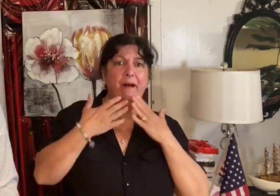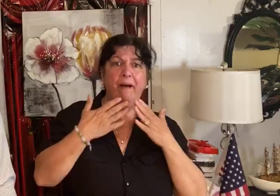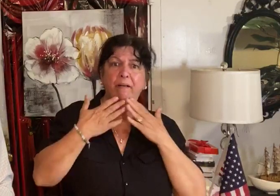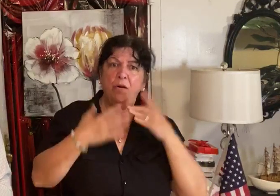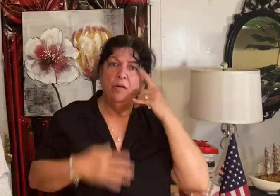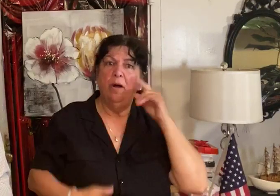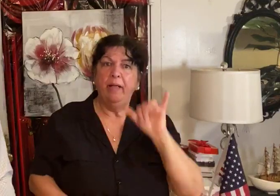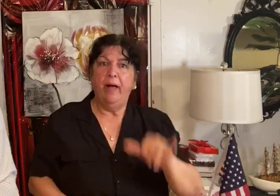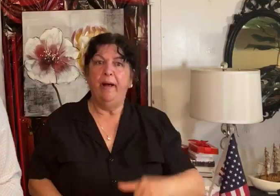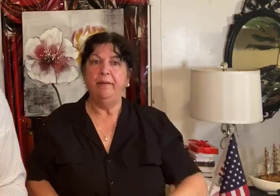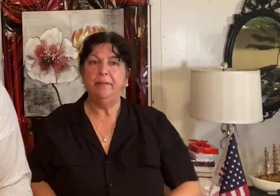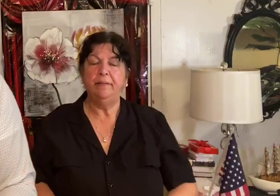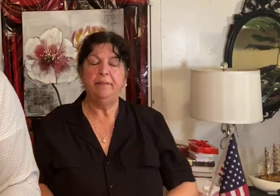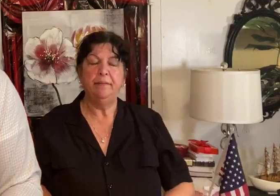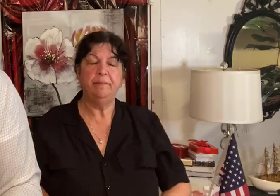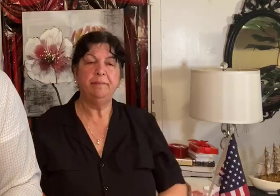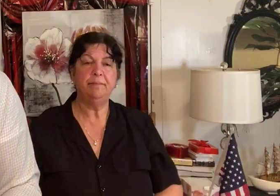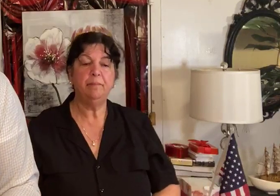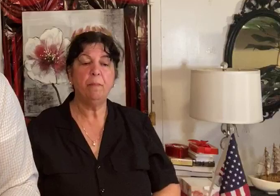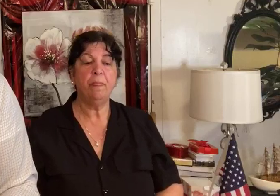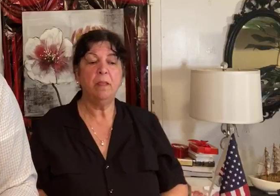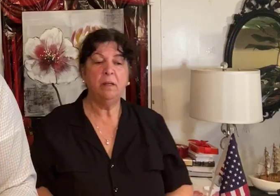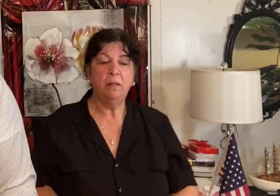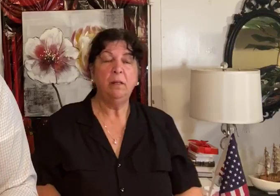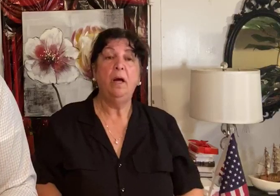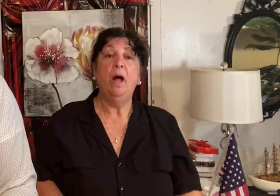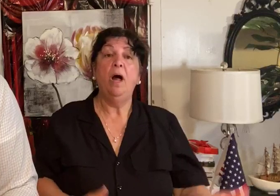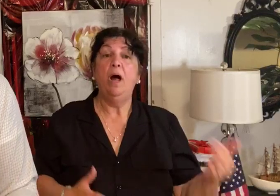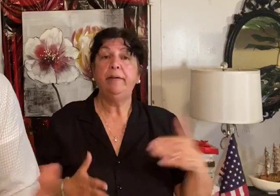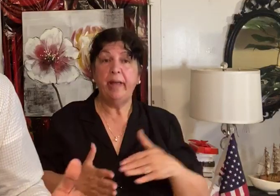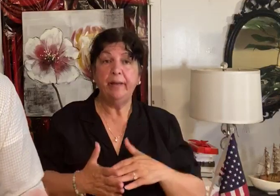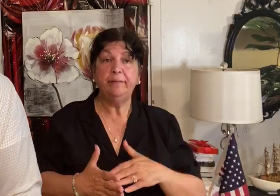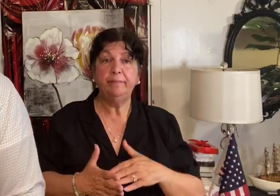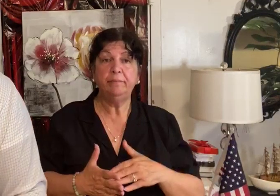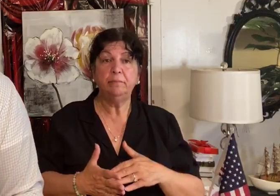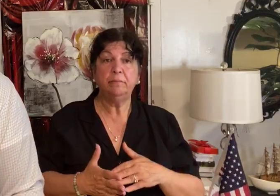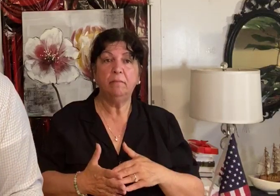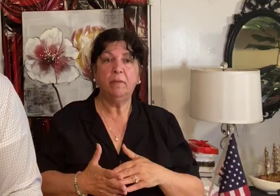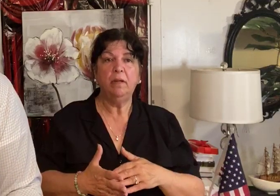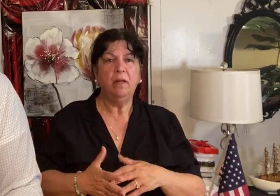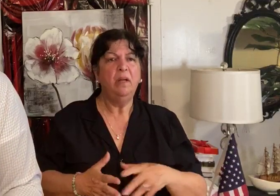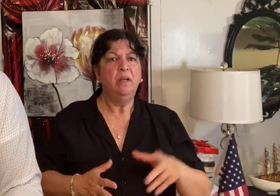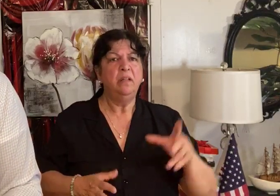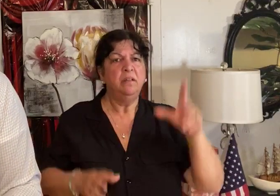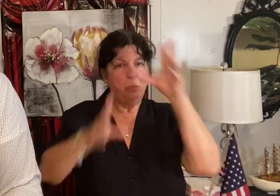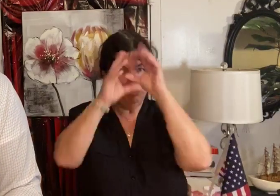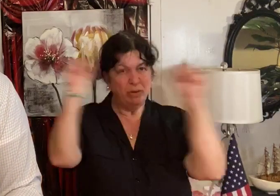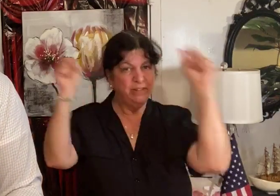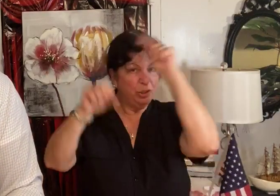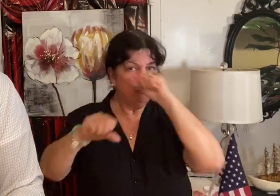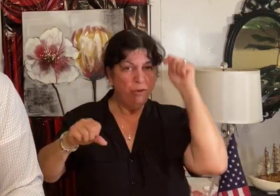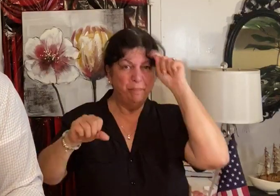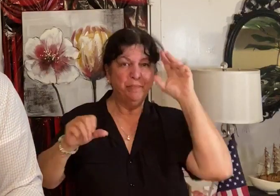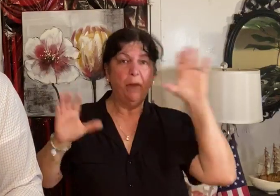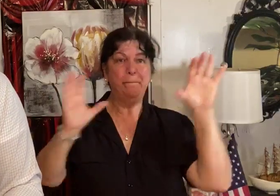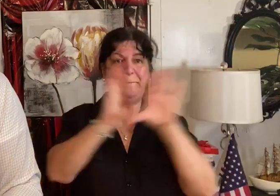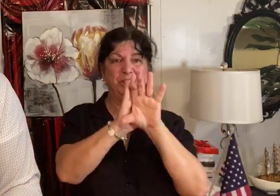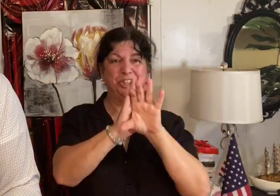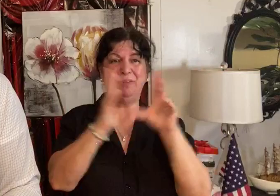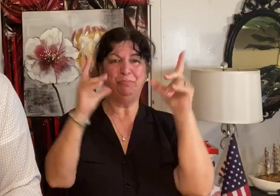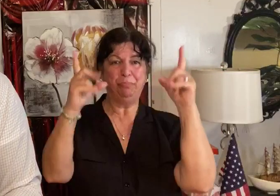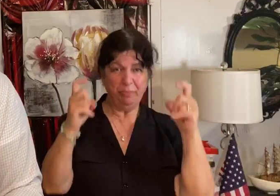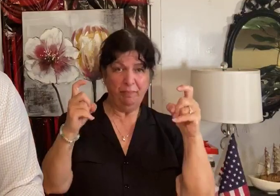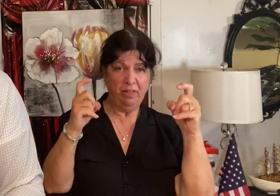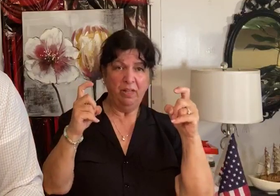I appreciate that. And of course, just only days ago, he took that picture with the Bible. I see that as a gesture that